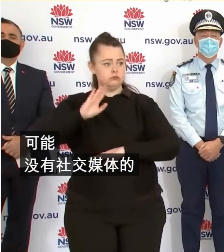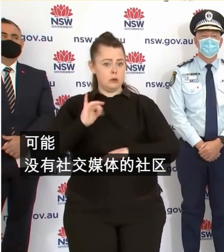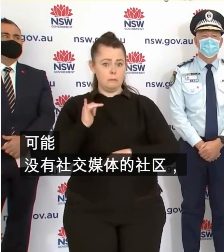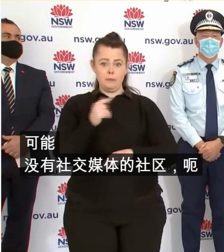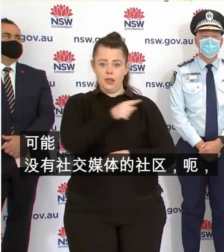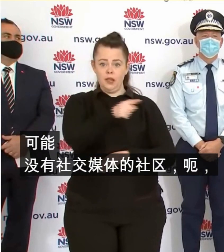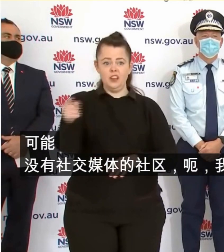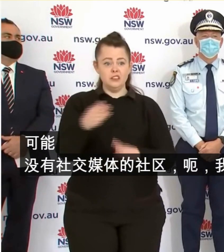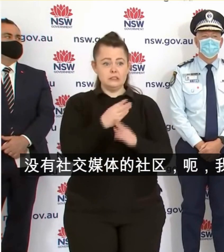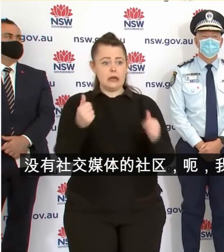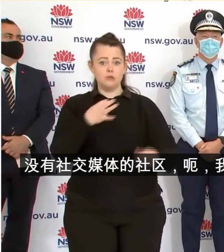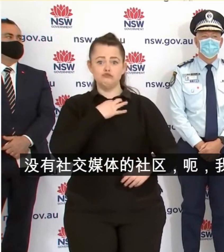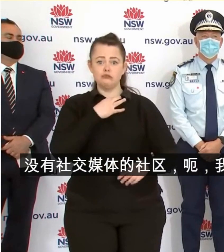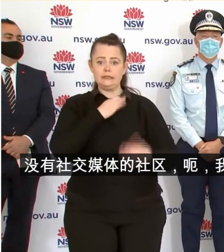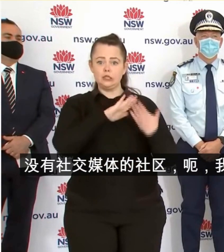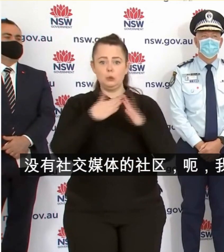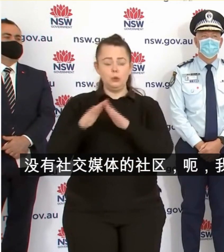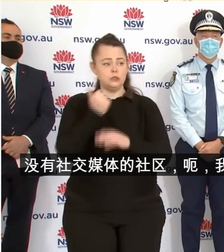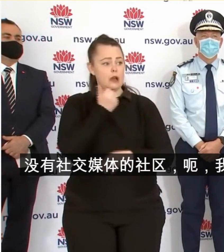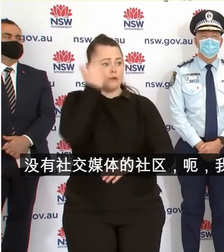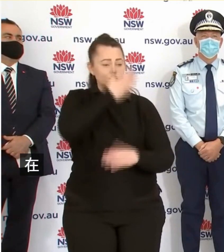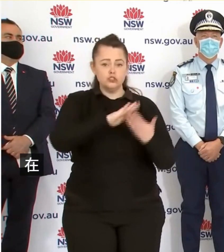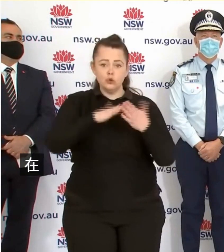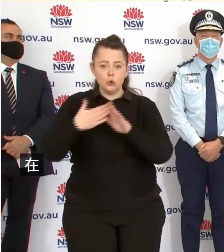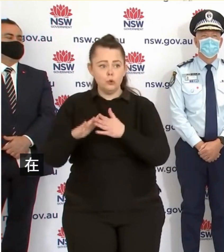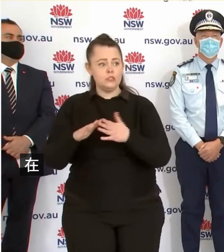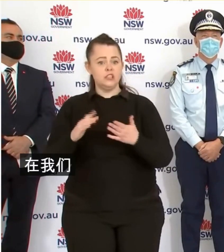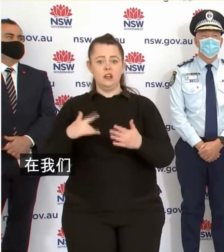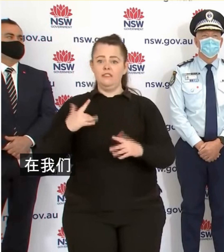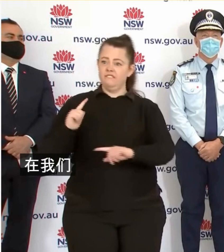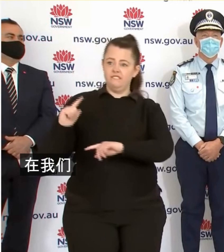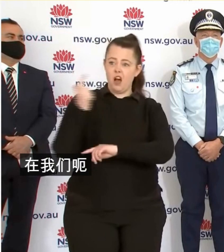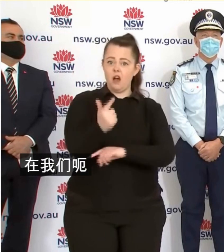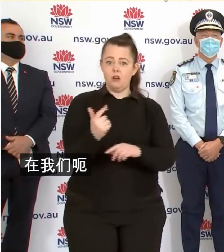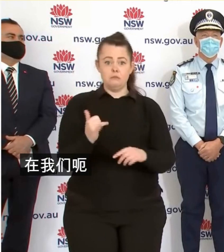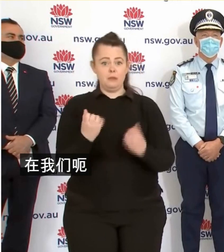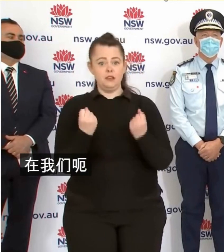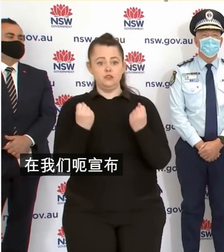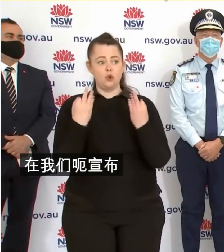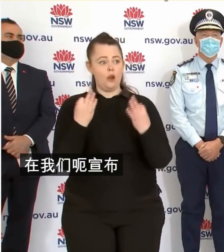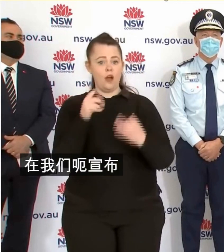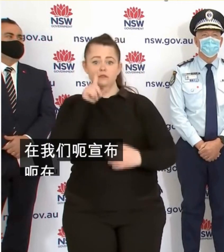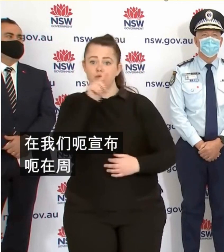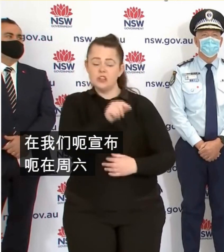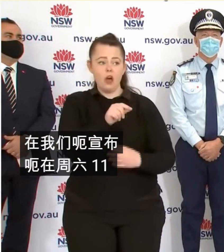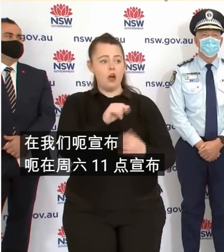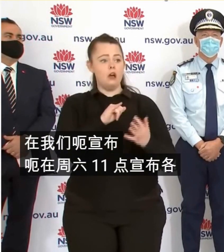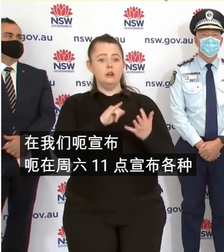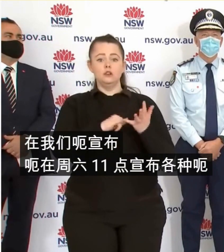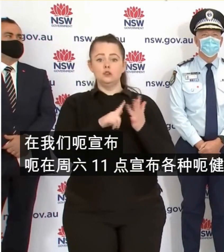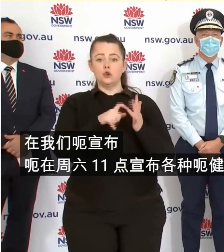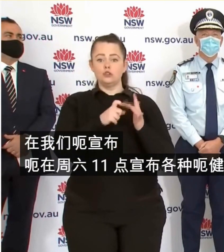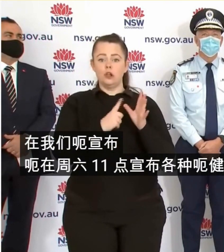not have social media? Can I please make this point very clear? When we announced the